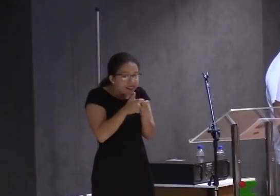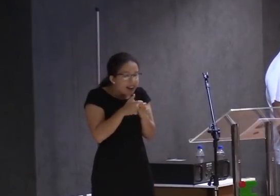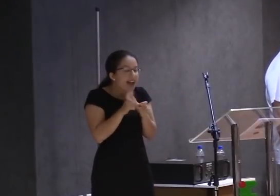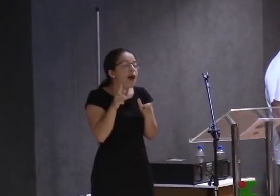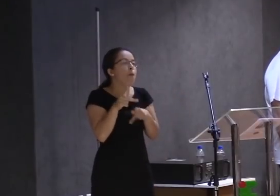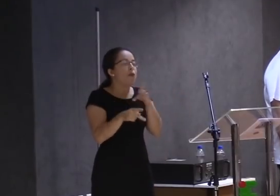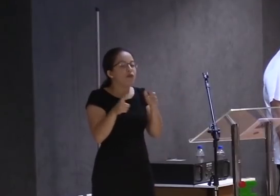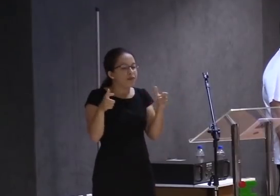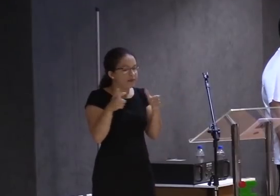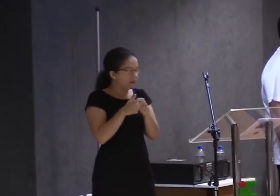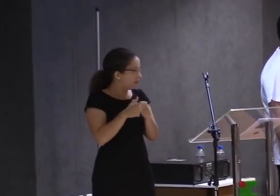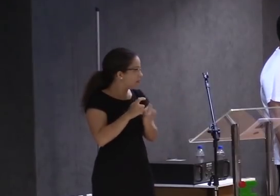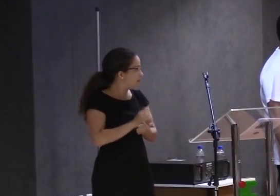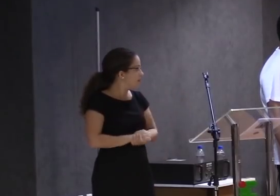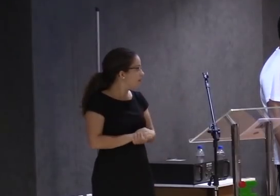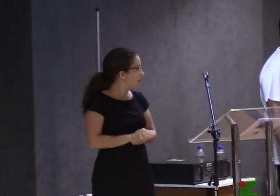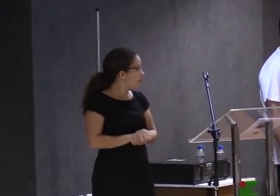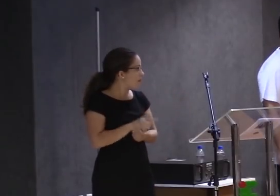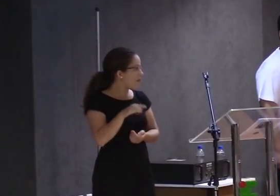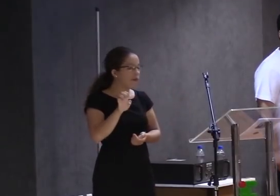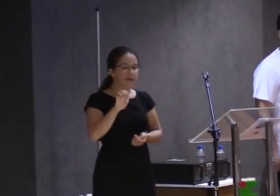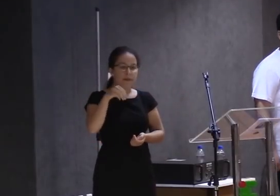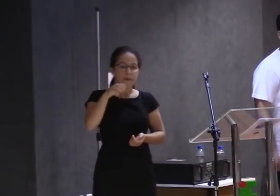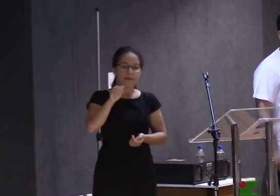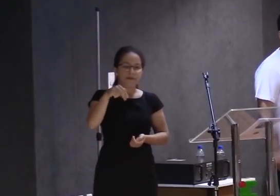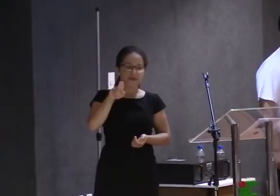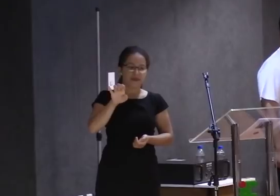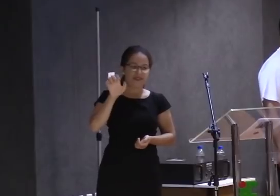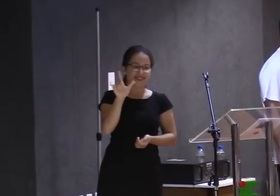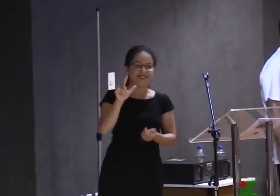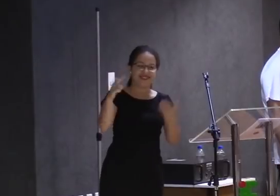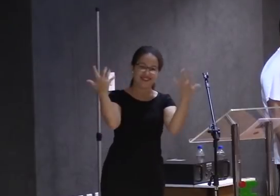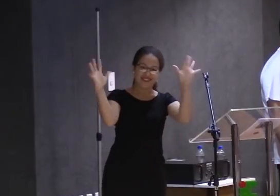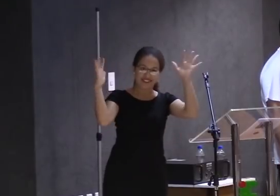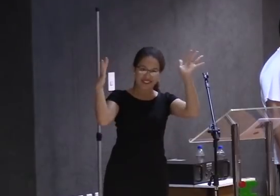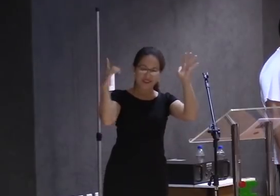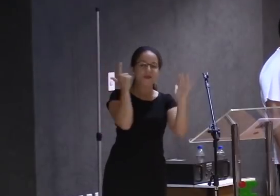Okay, Emmanuel in the lead.